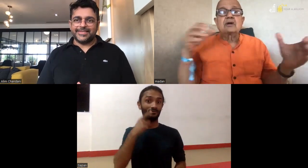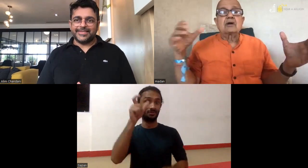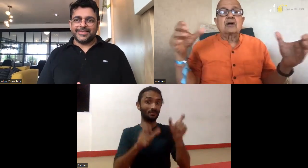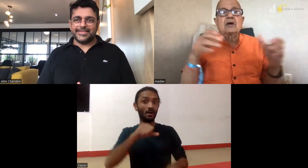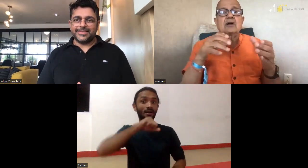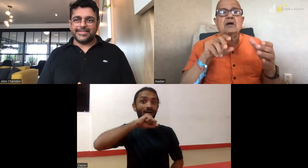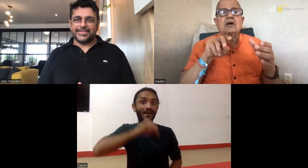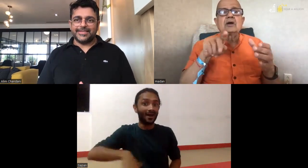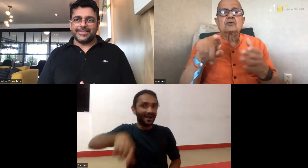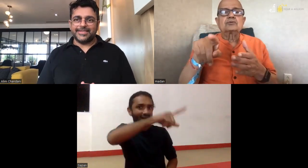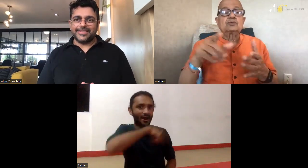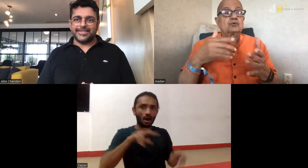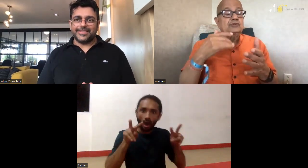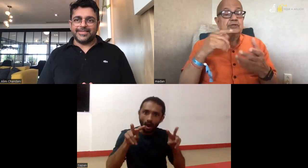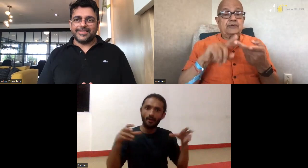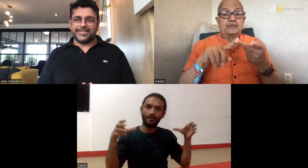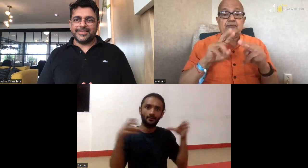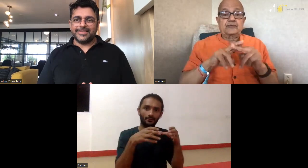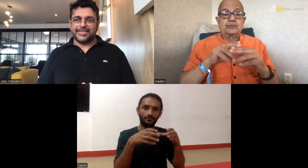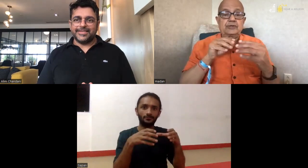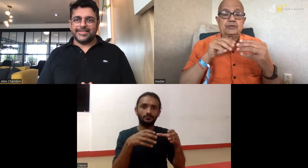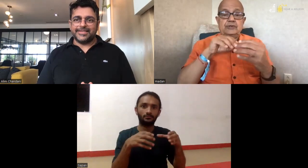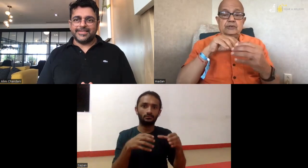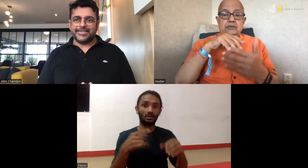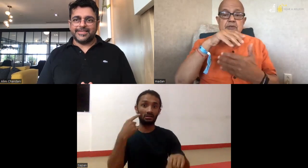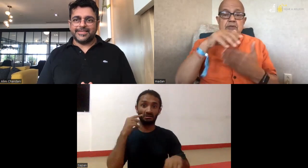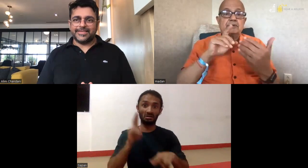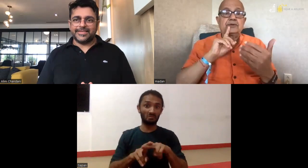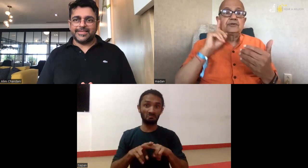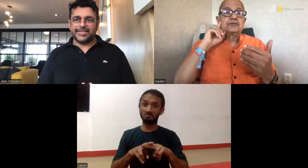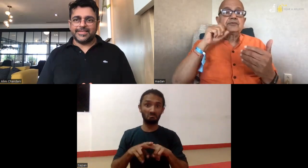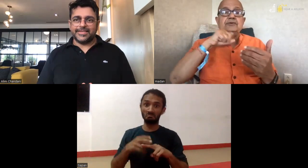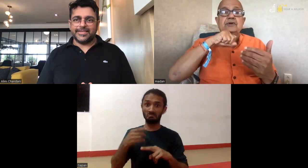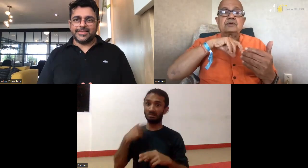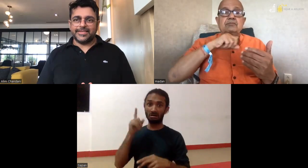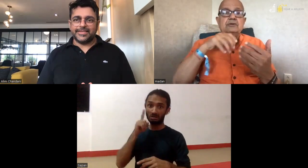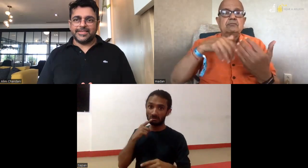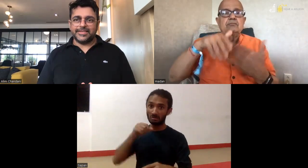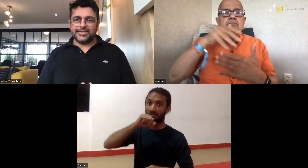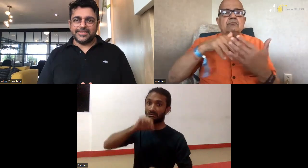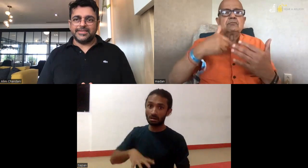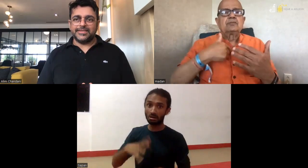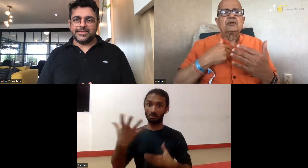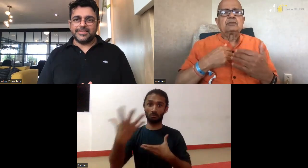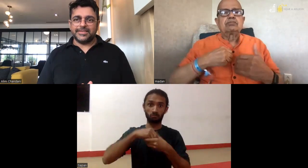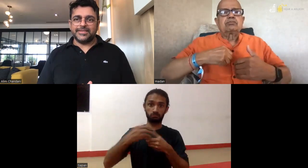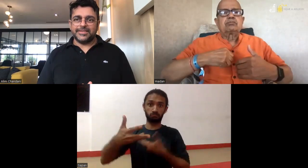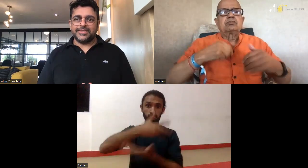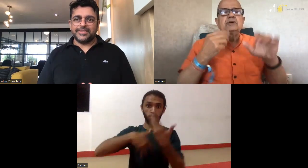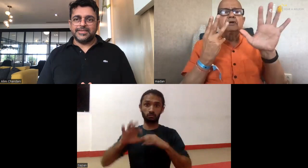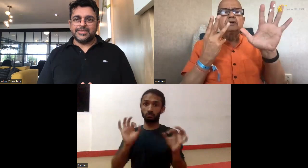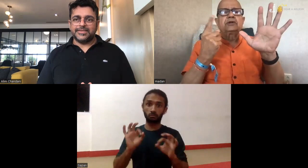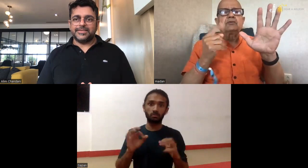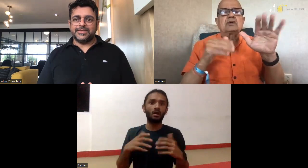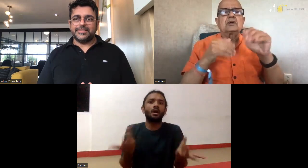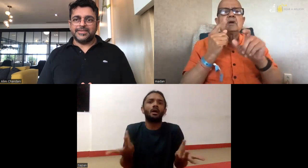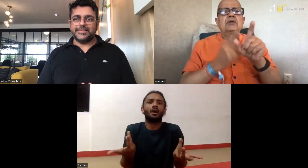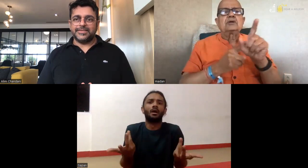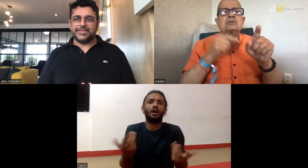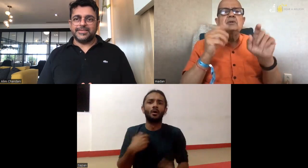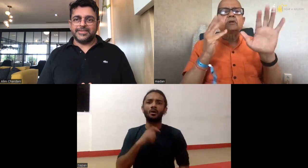consult. Give advice to them and consult them. So after I have you, like you have published the book